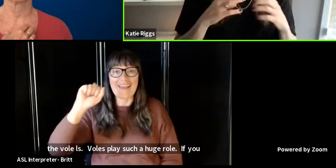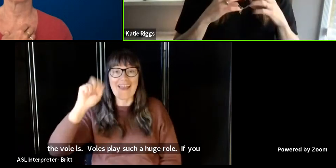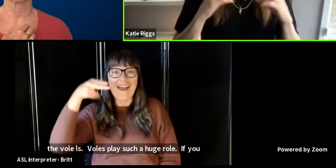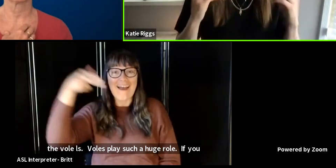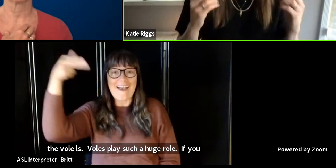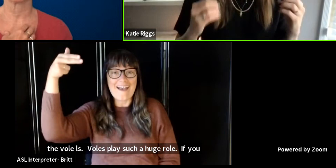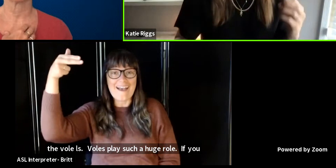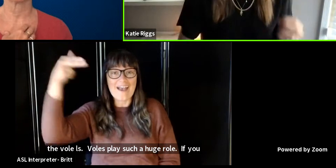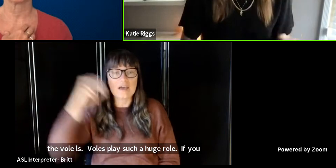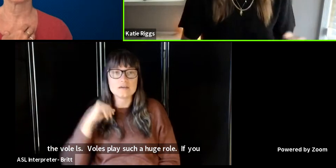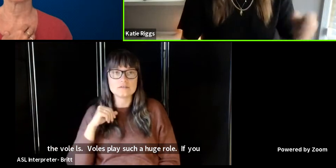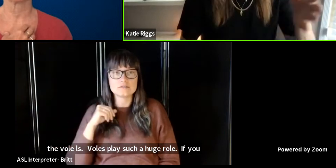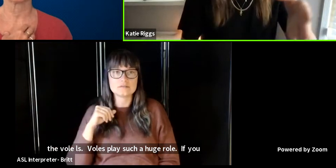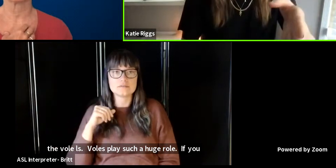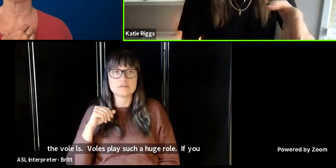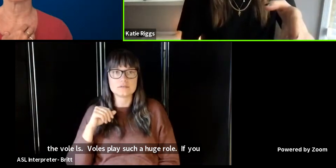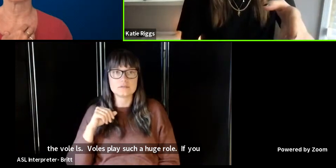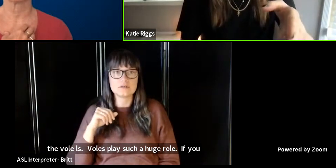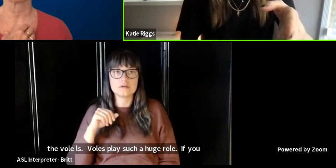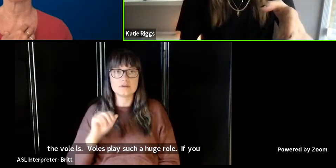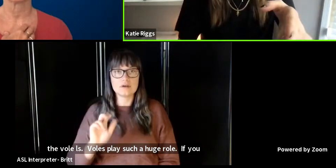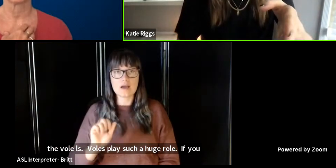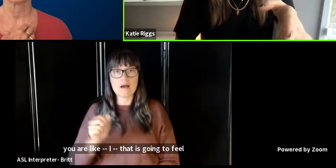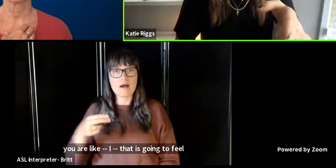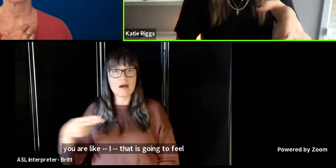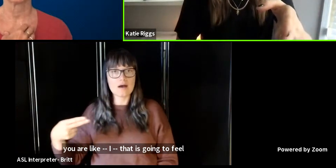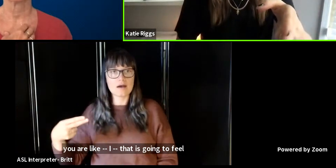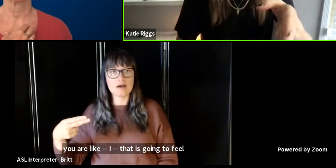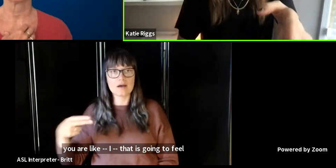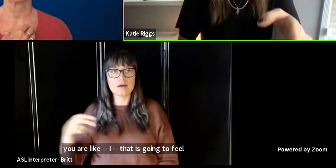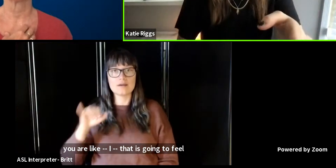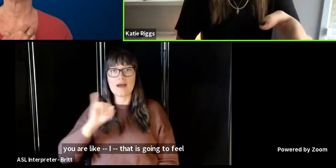I, that's going to feel a lot more throaty than I,